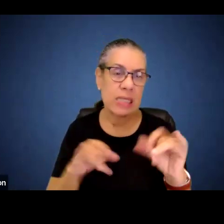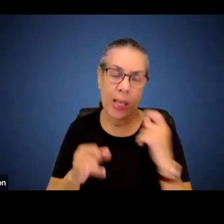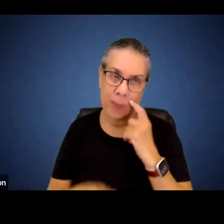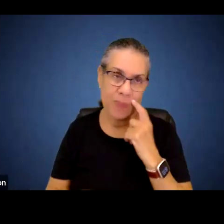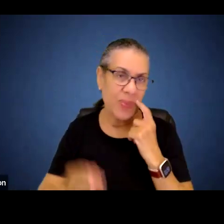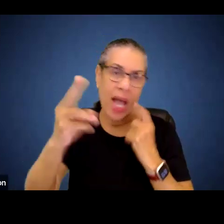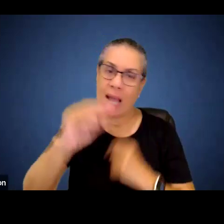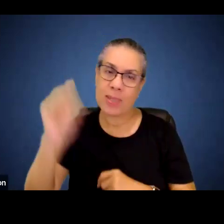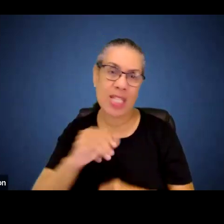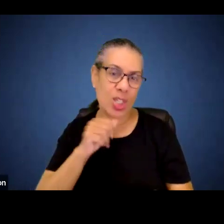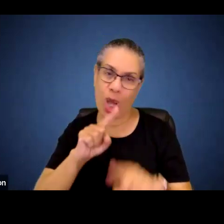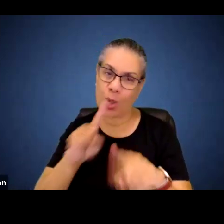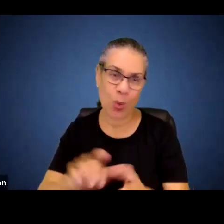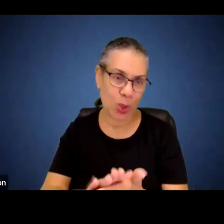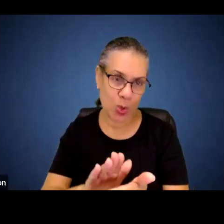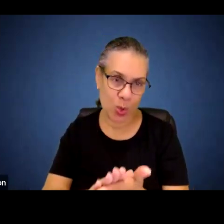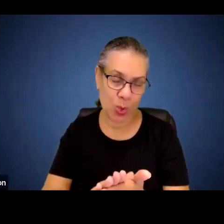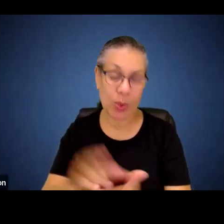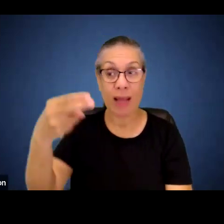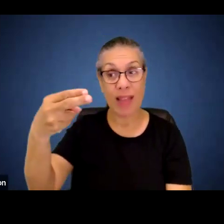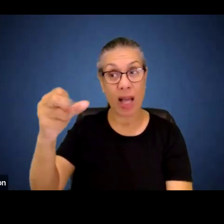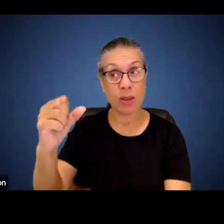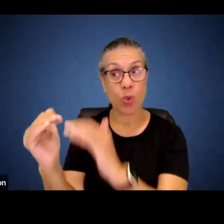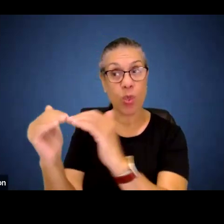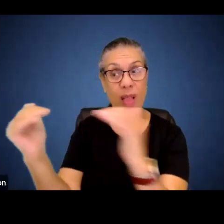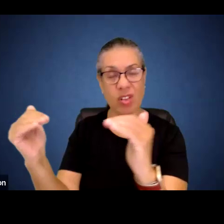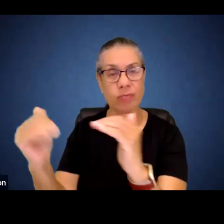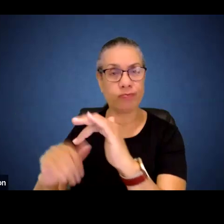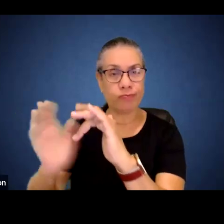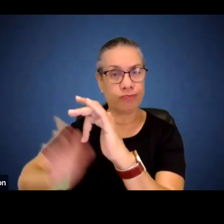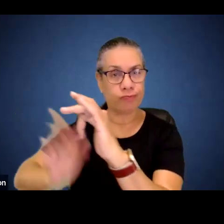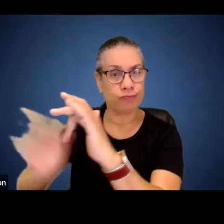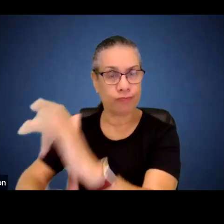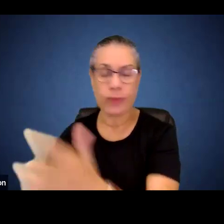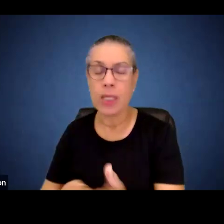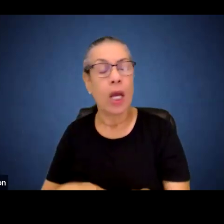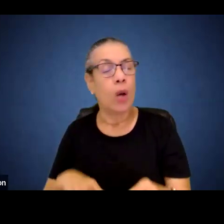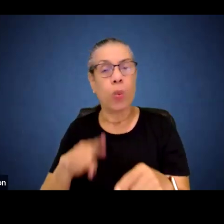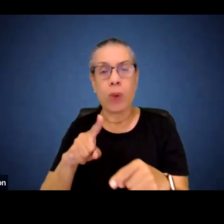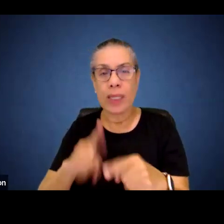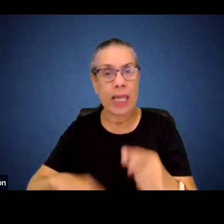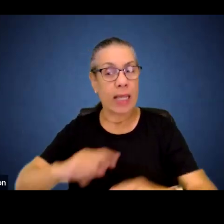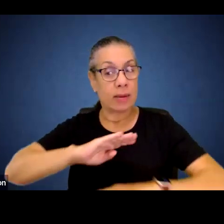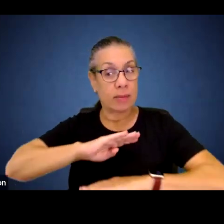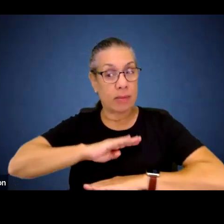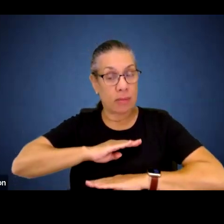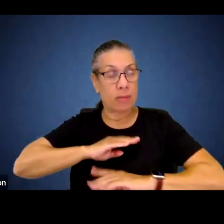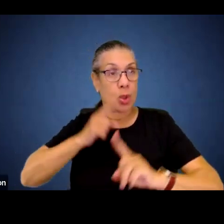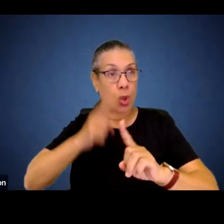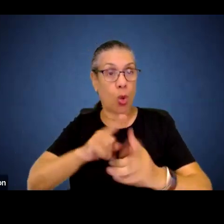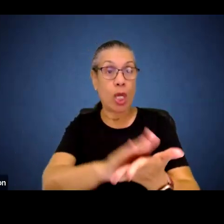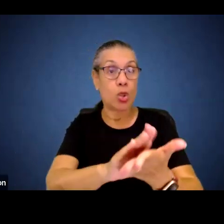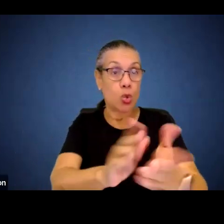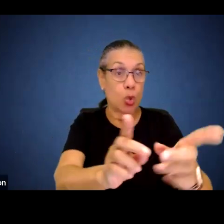high, particularly at the high school level. We simply cannot meet our goals as a school